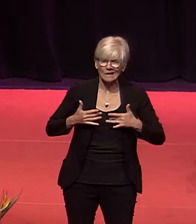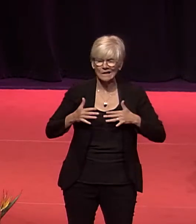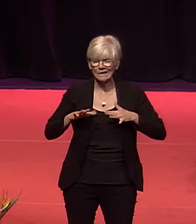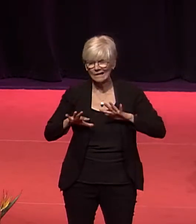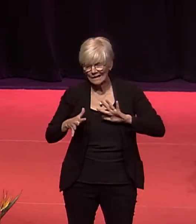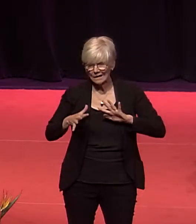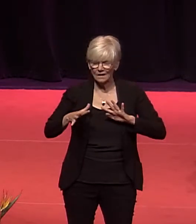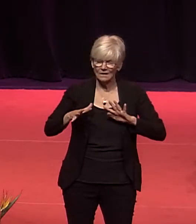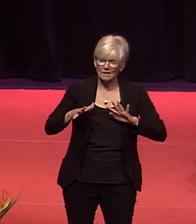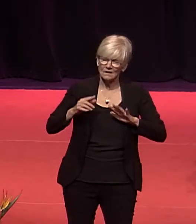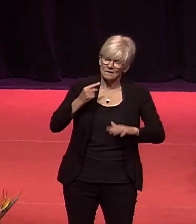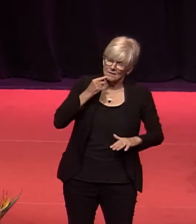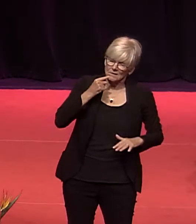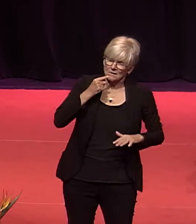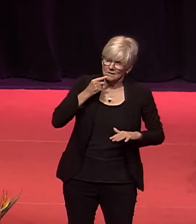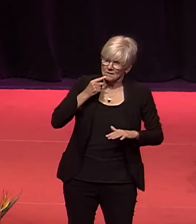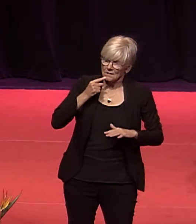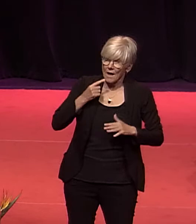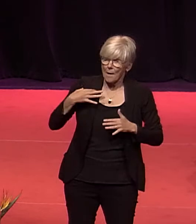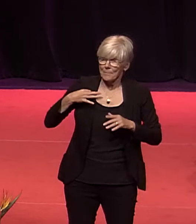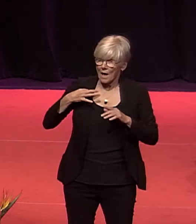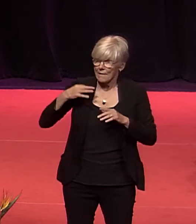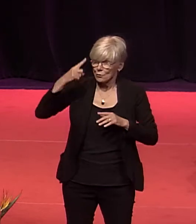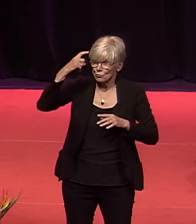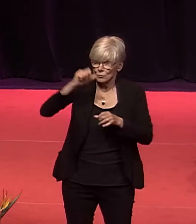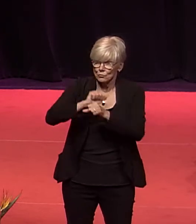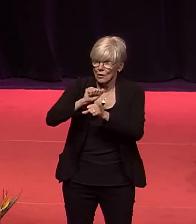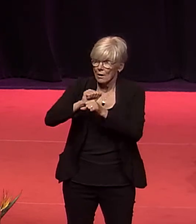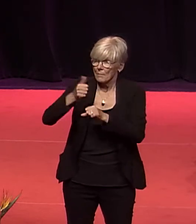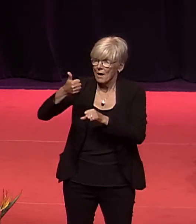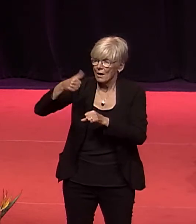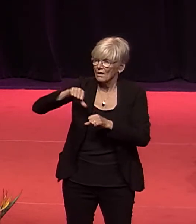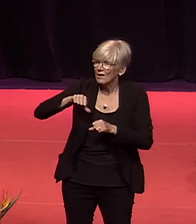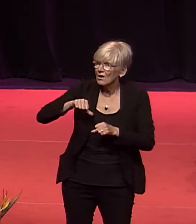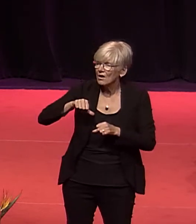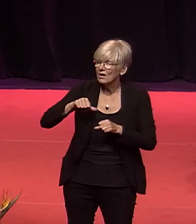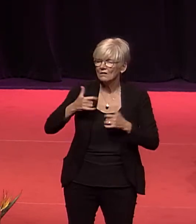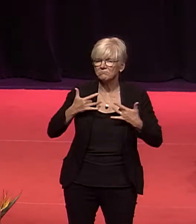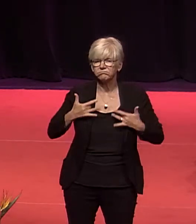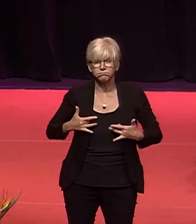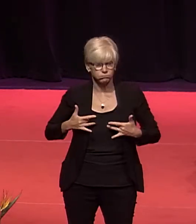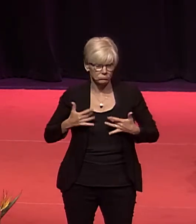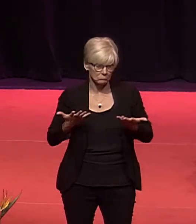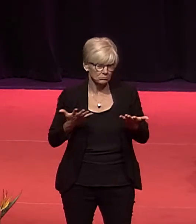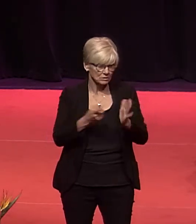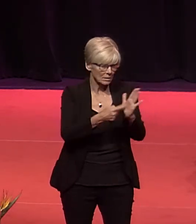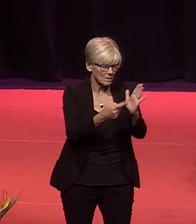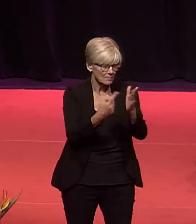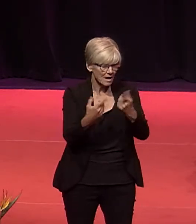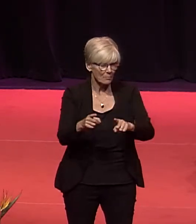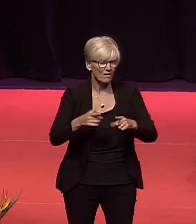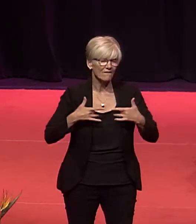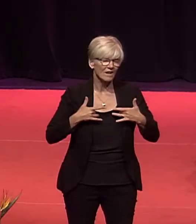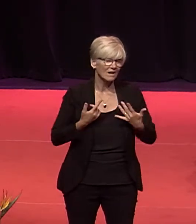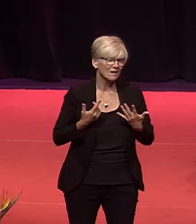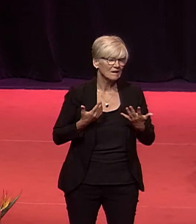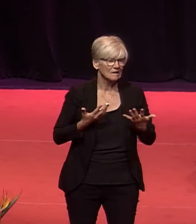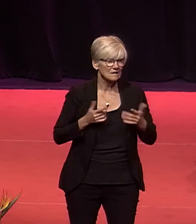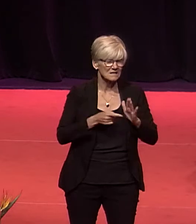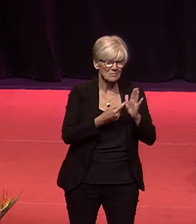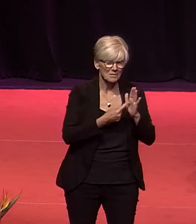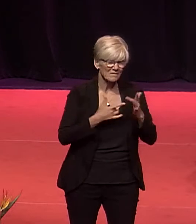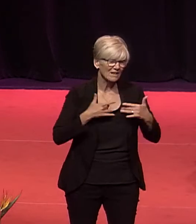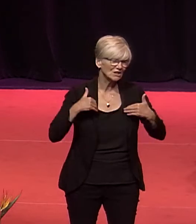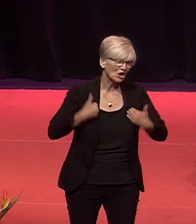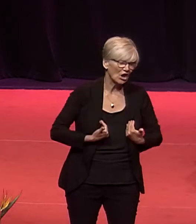There will be days you get rejected applying for your dream job. There will be days you feel like, I'm tired, and this